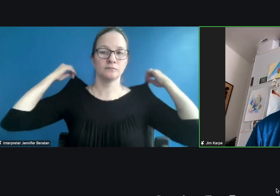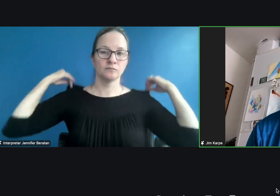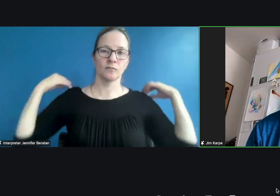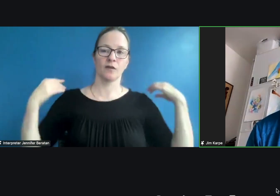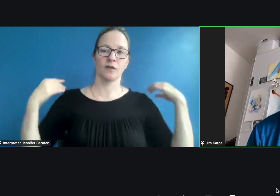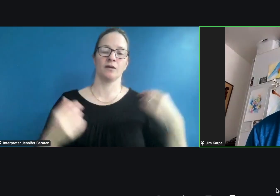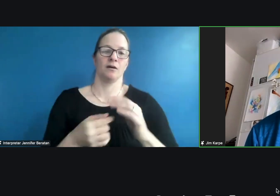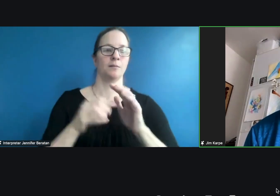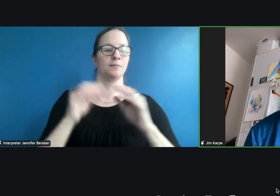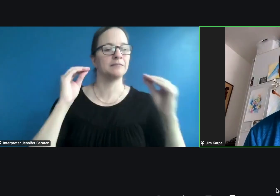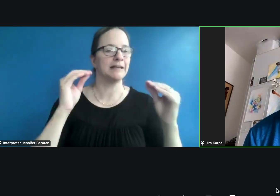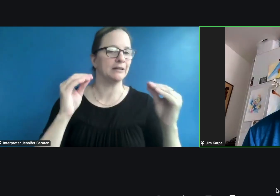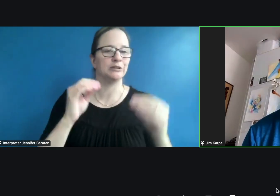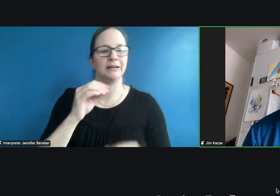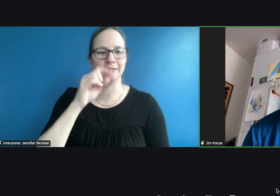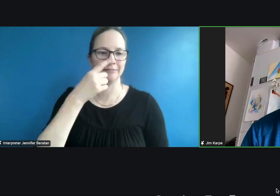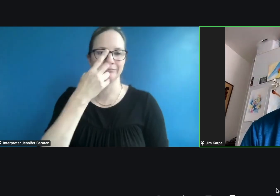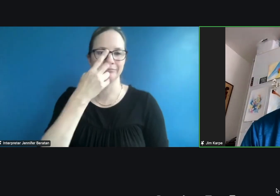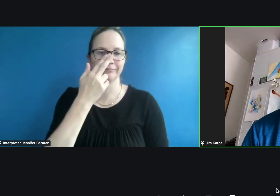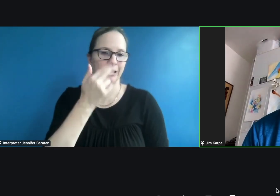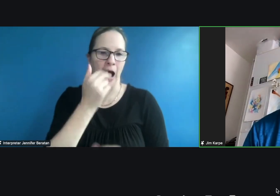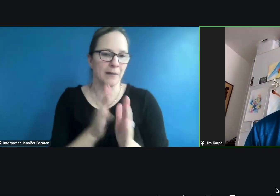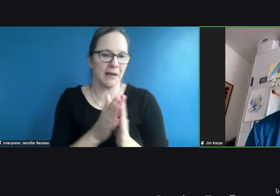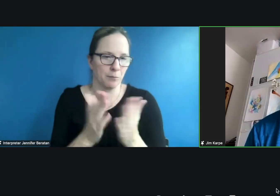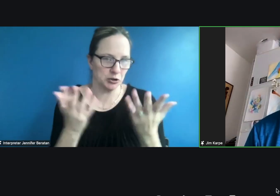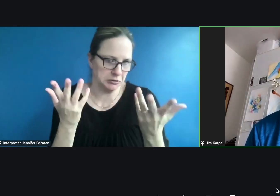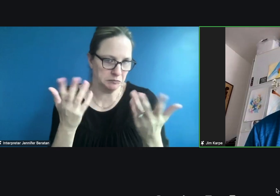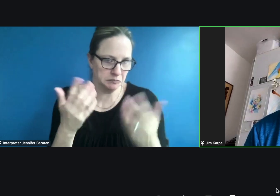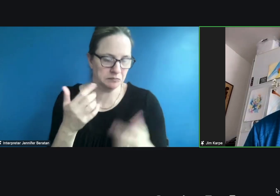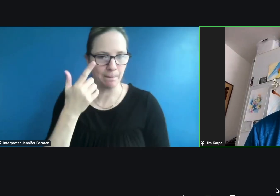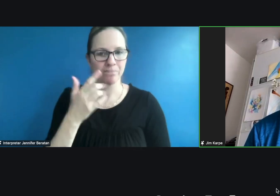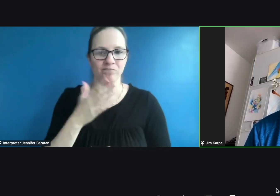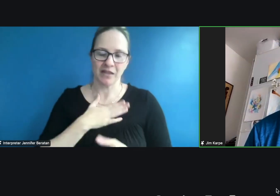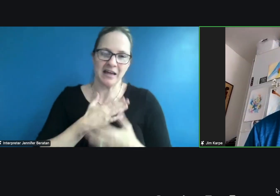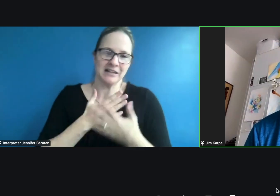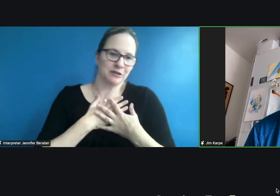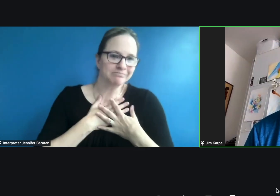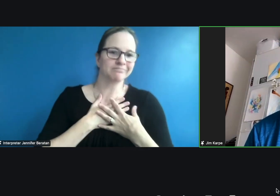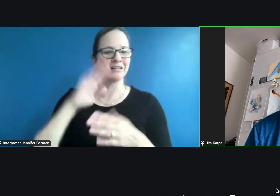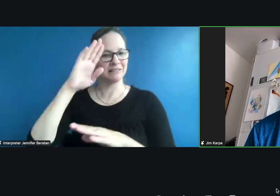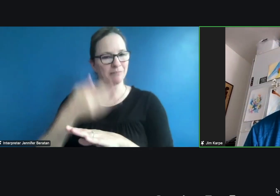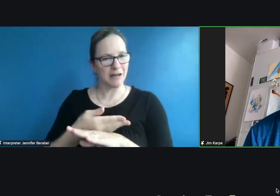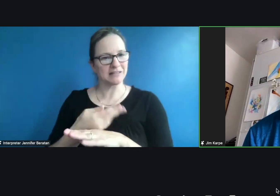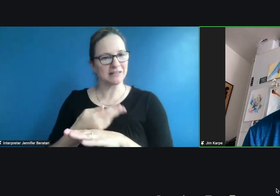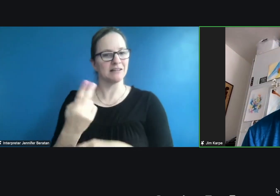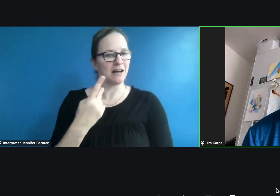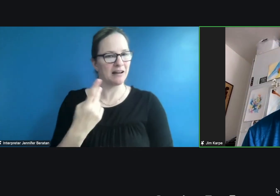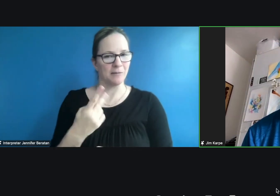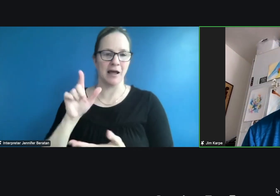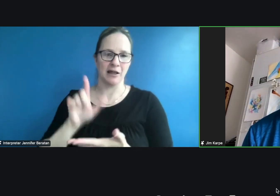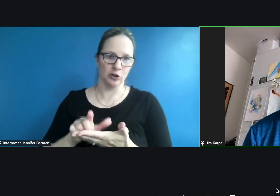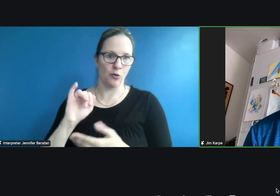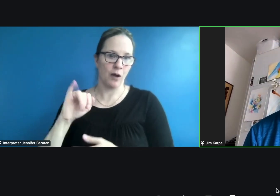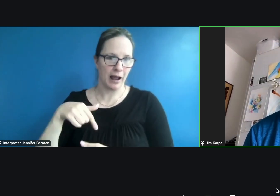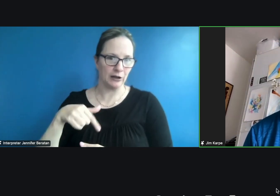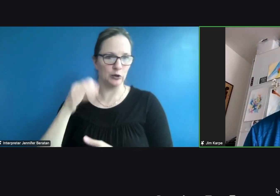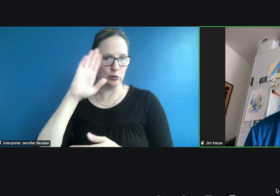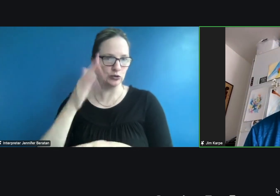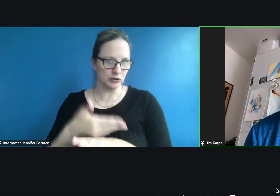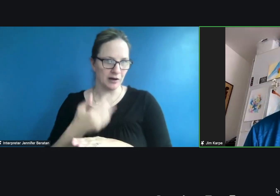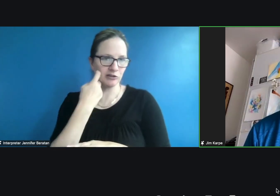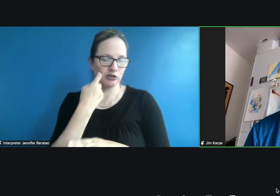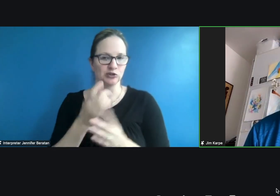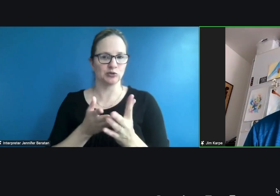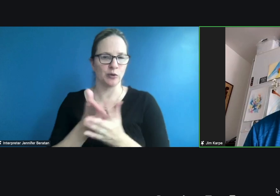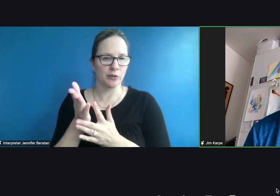teaching comic books, and this is very close to my heart because my son and I my low IQ son, just went